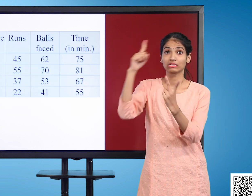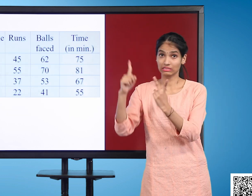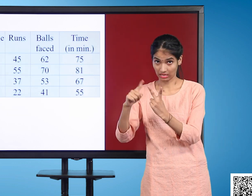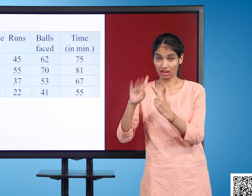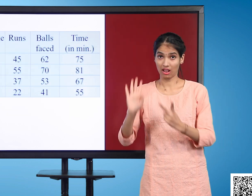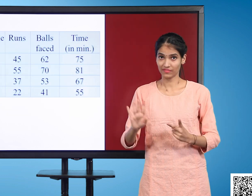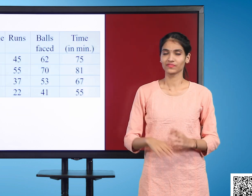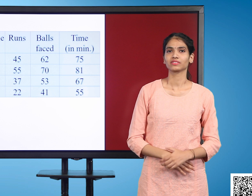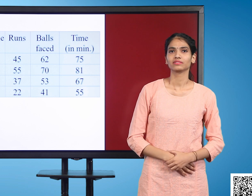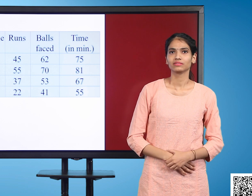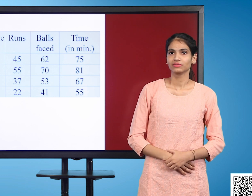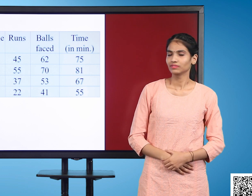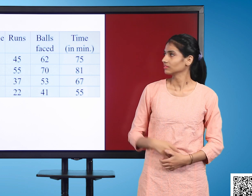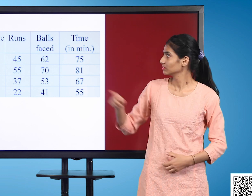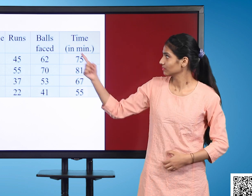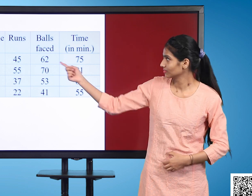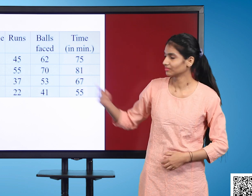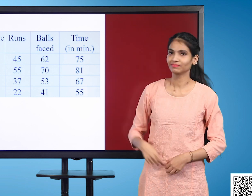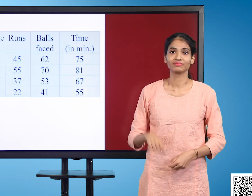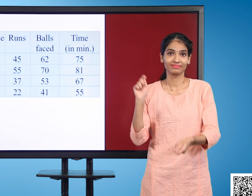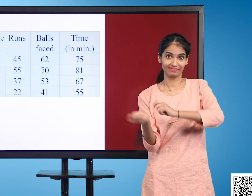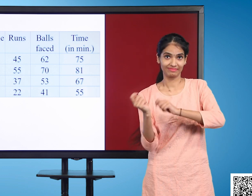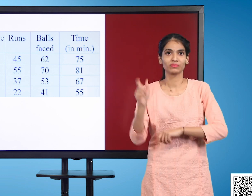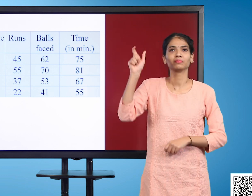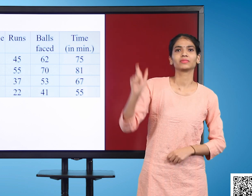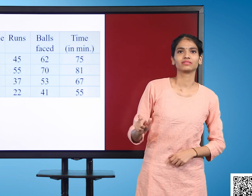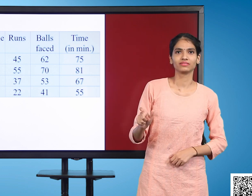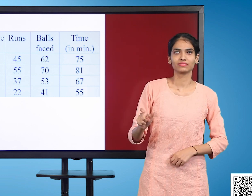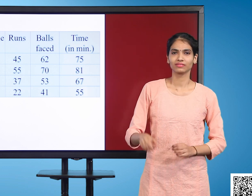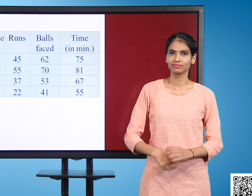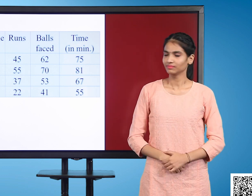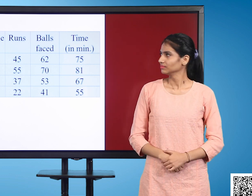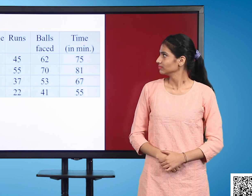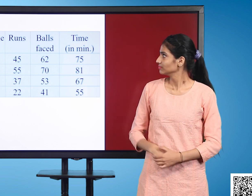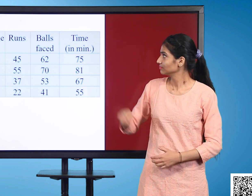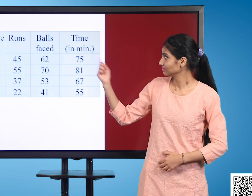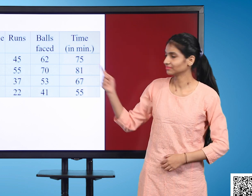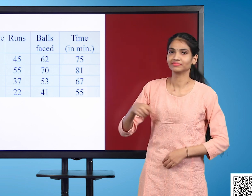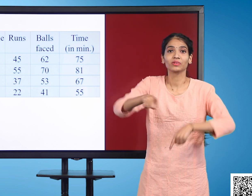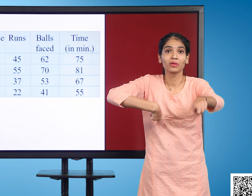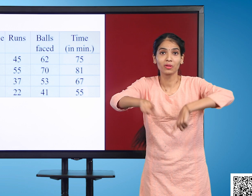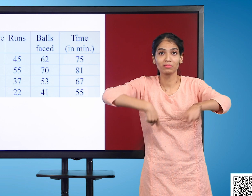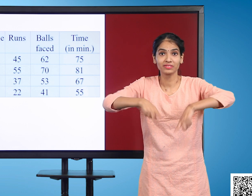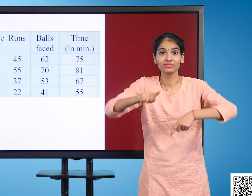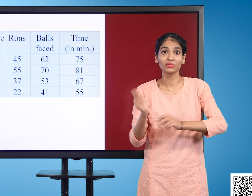We have another scoreboard. Columns are name of the batsman, runs,